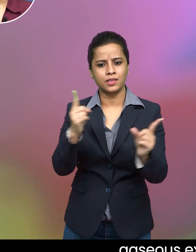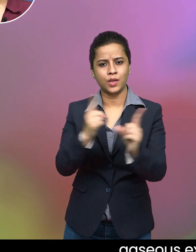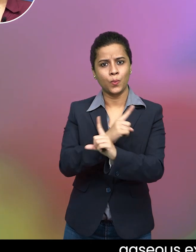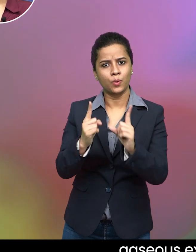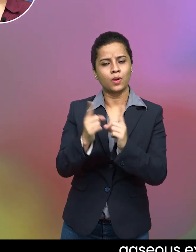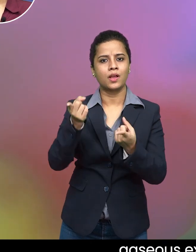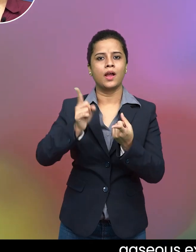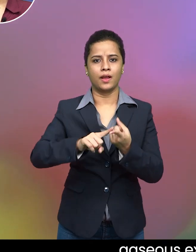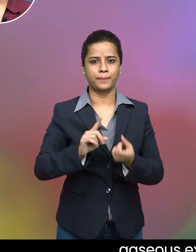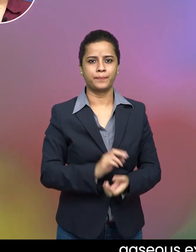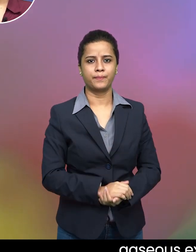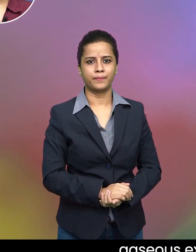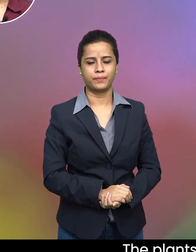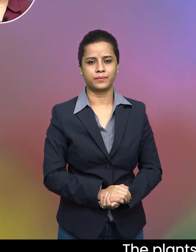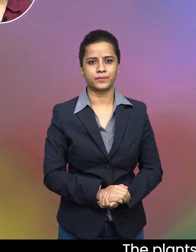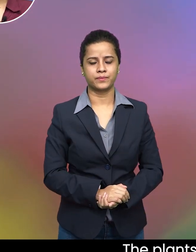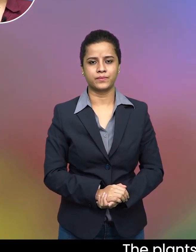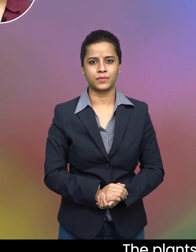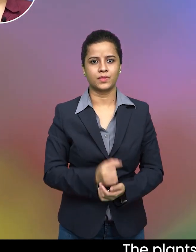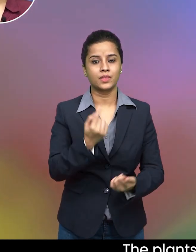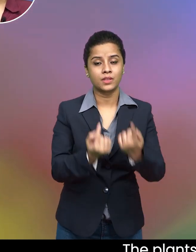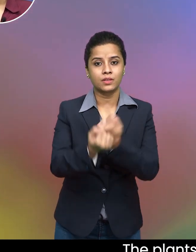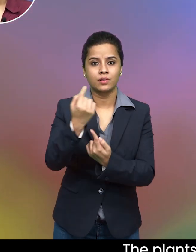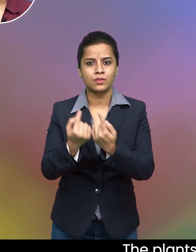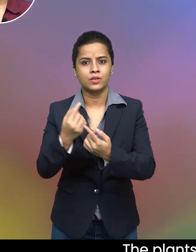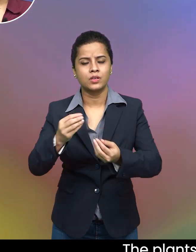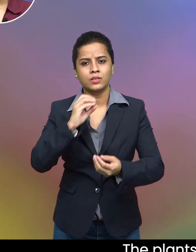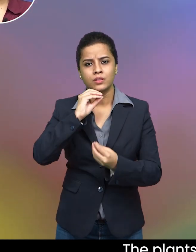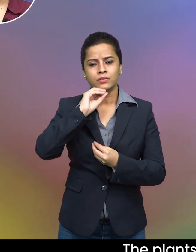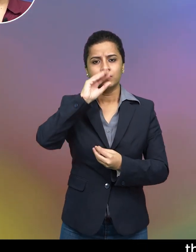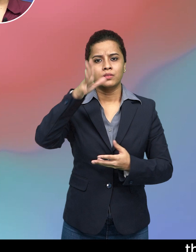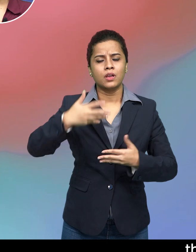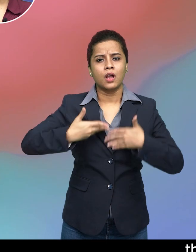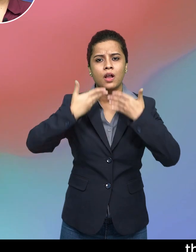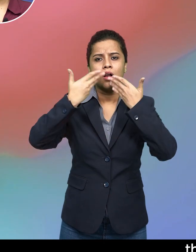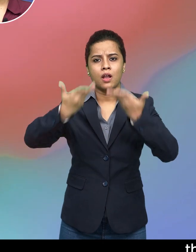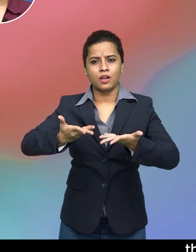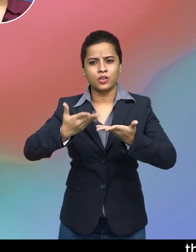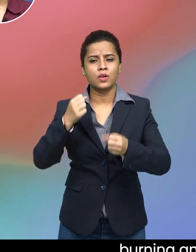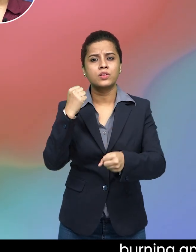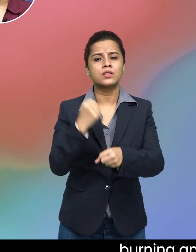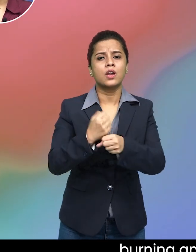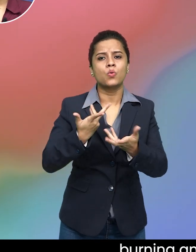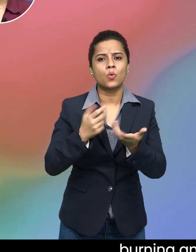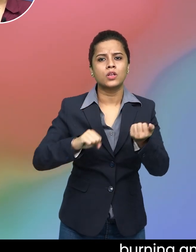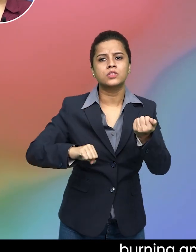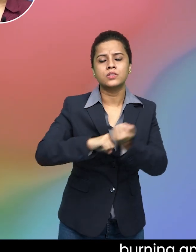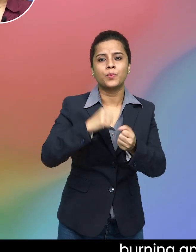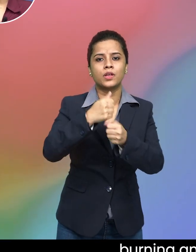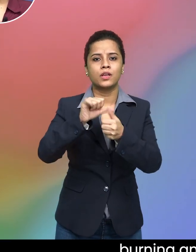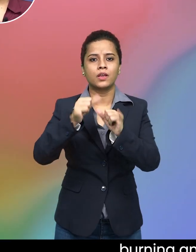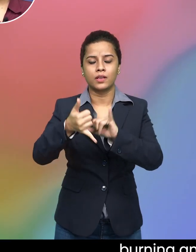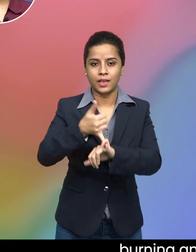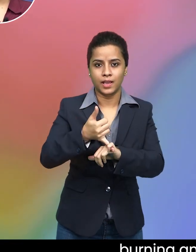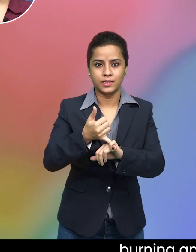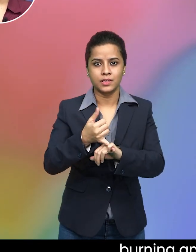The plants were giving out a gas that supported burning